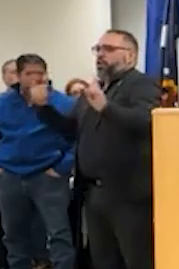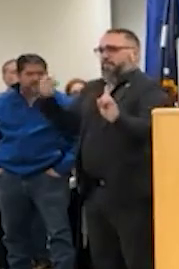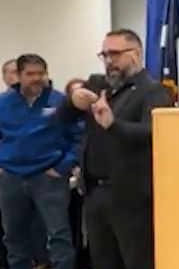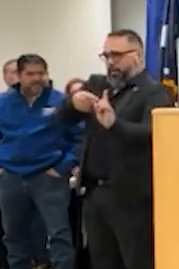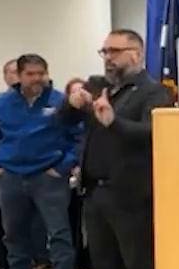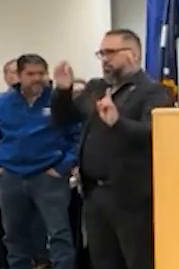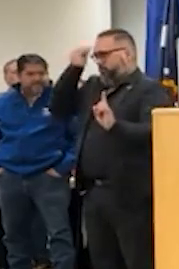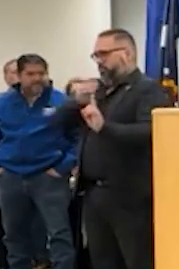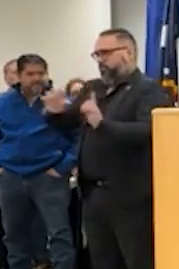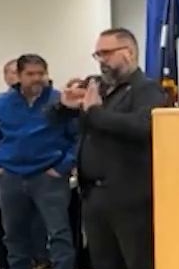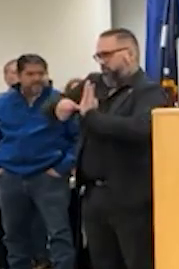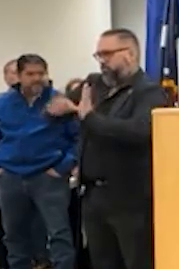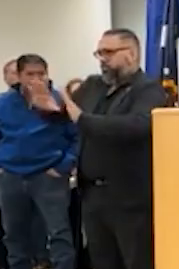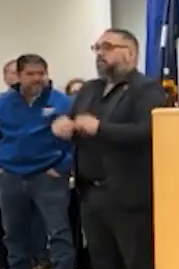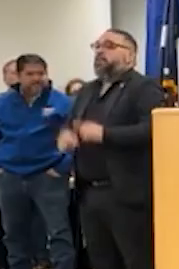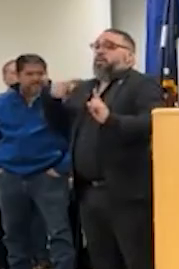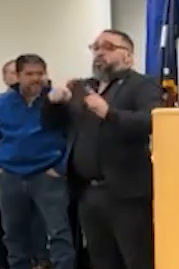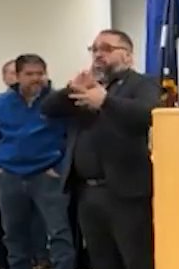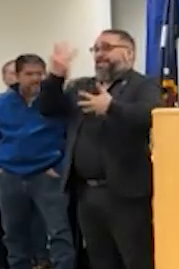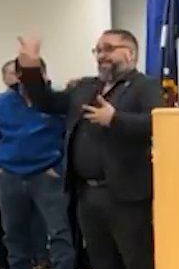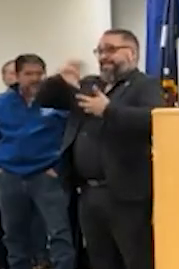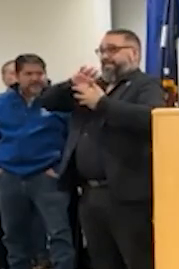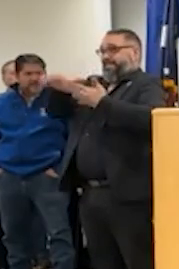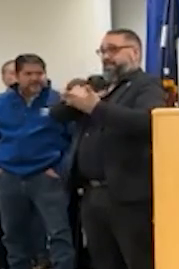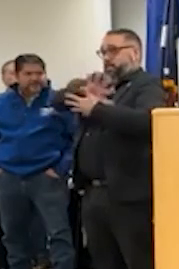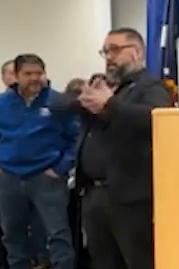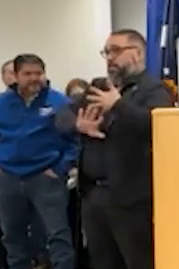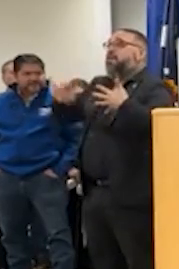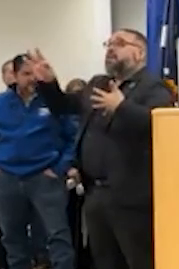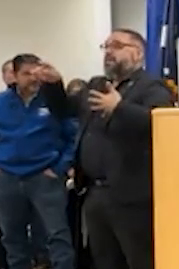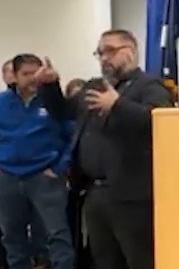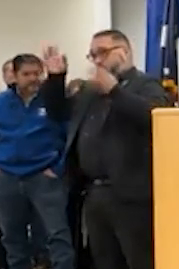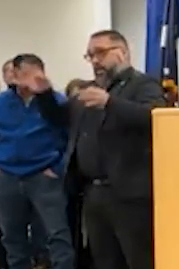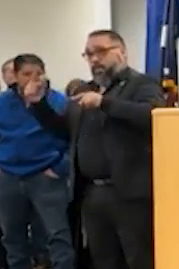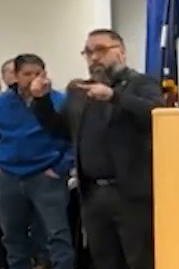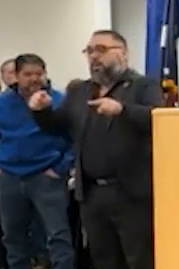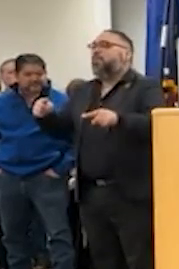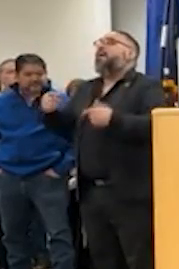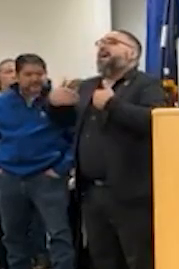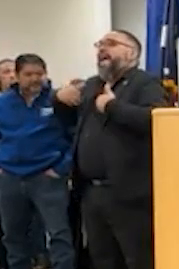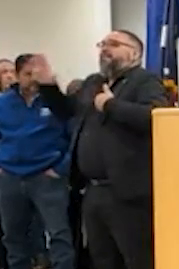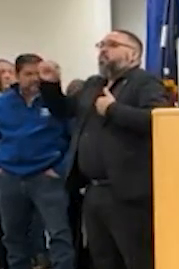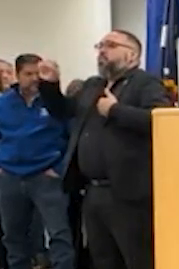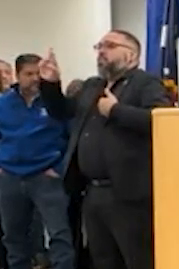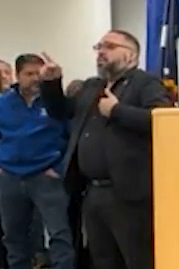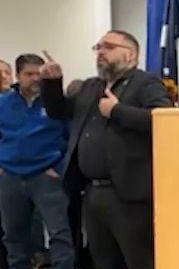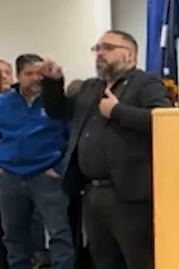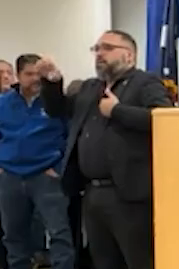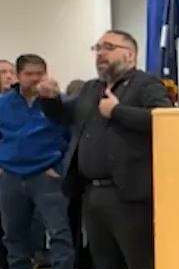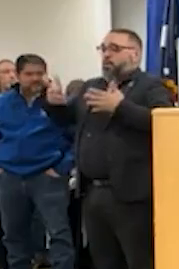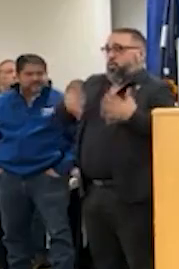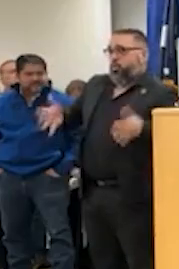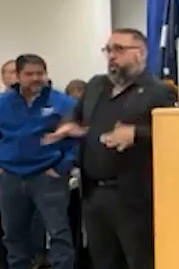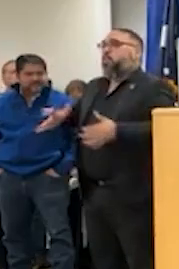to. So those resilience hubs, though, again, if you go, please make sure you've got your supplies, you've got your clothes, you've got your